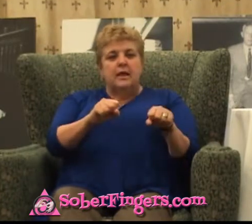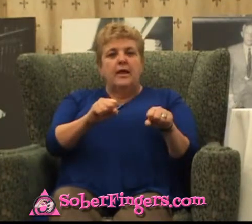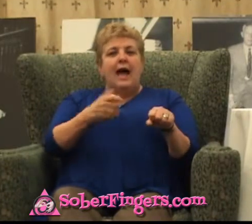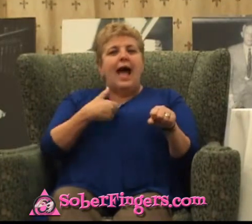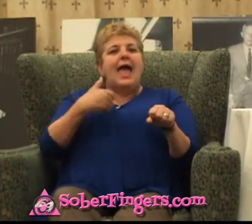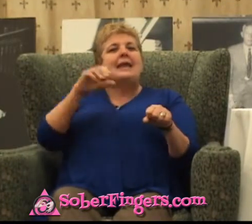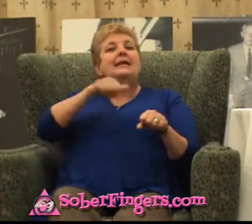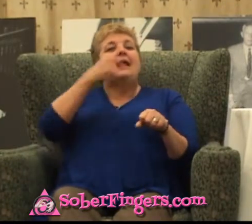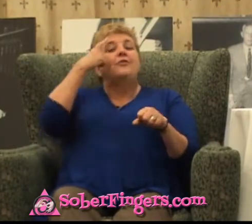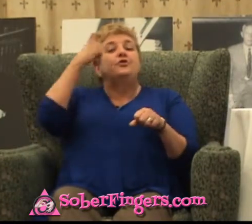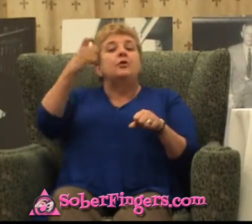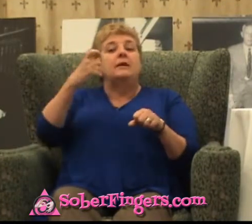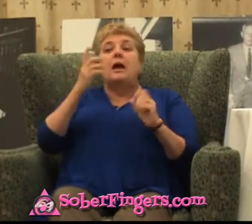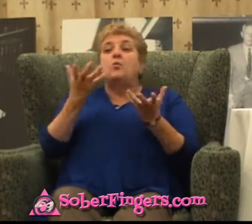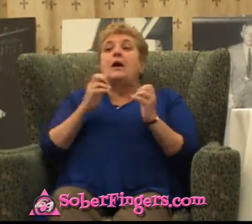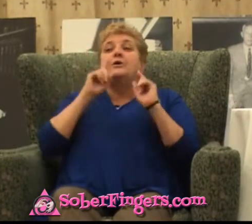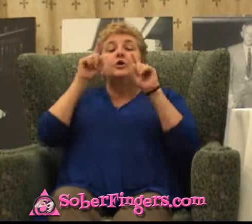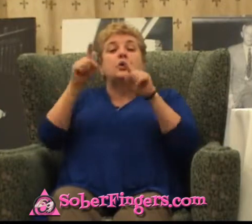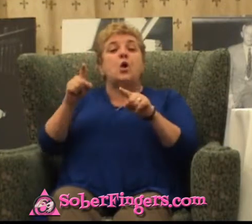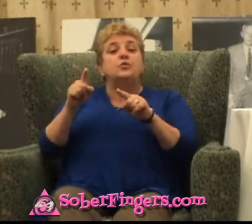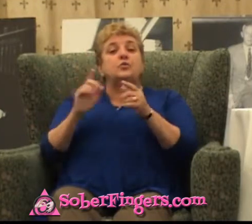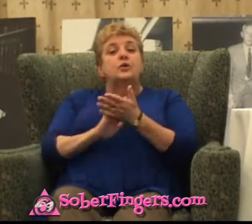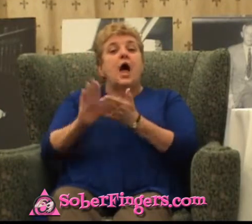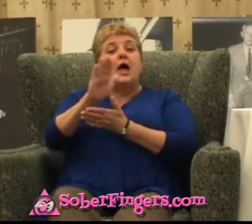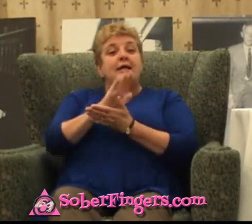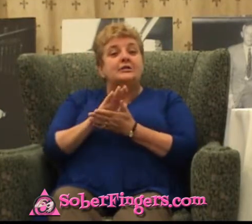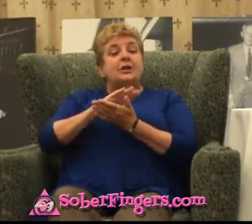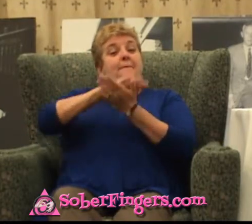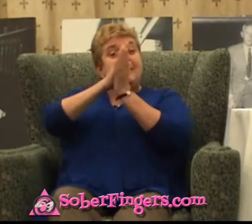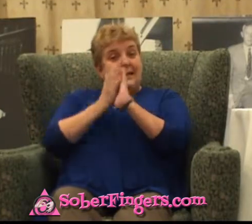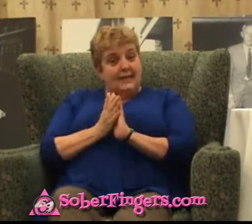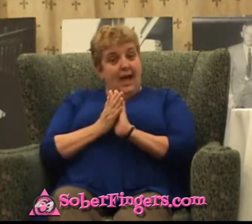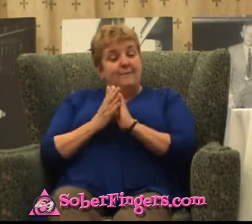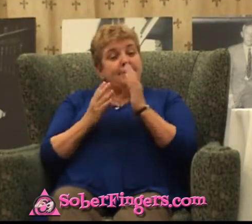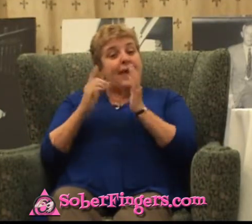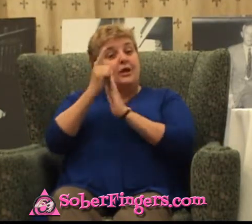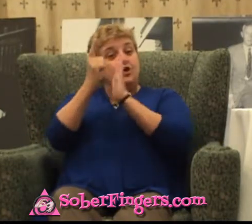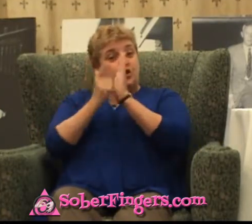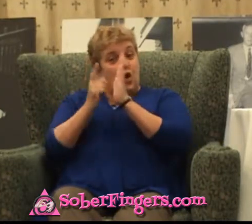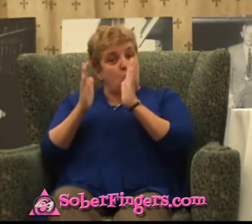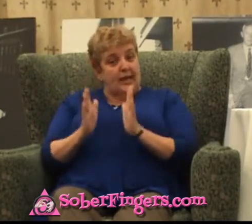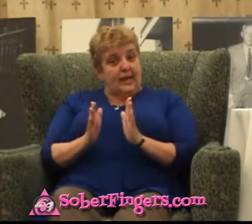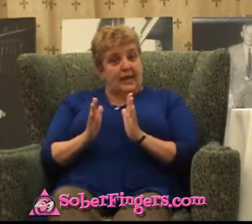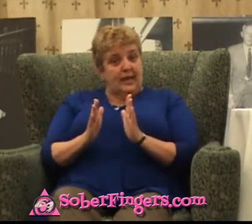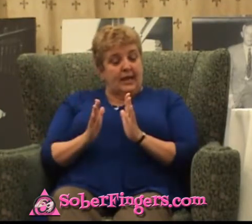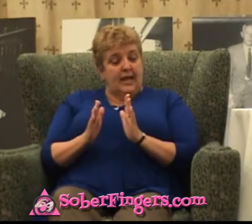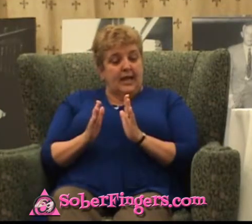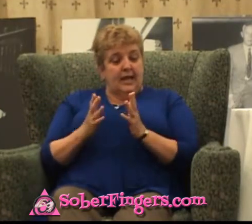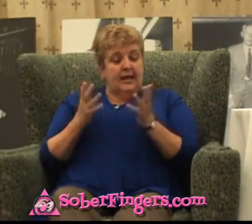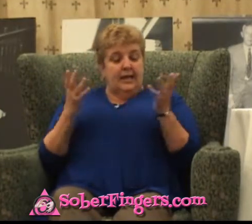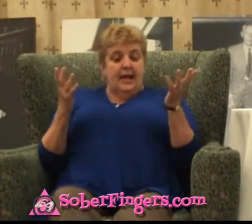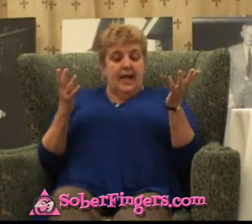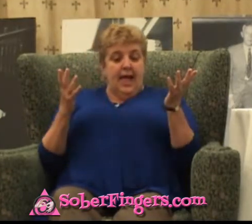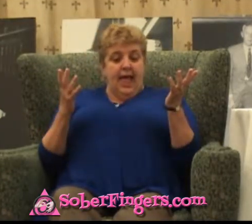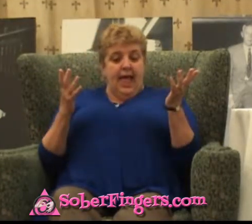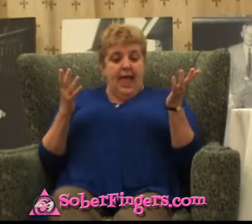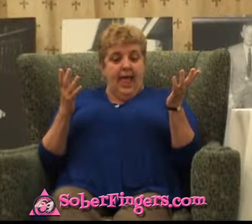becoming an attorney, just like my grand sponsor. And so he did what he needed to do, and I found out